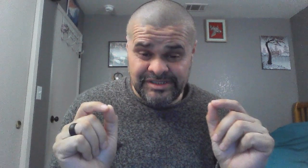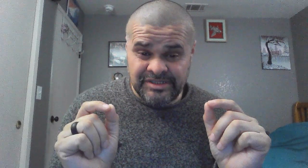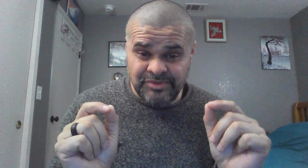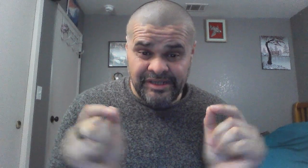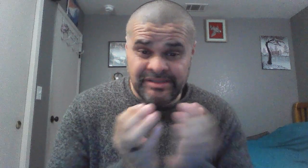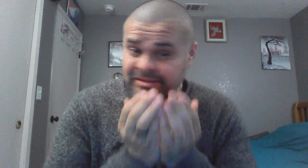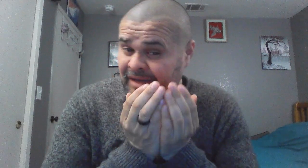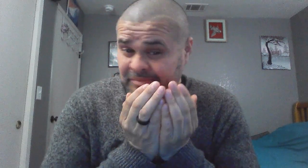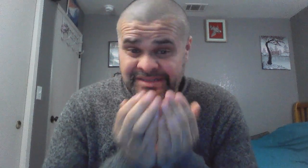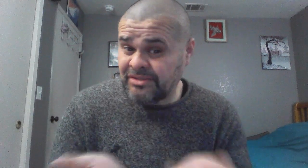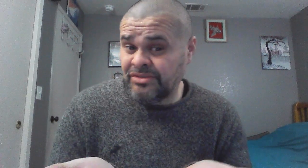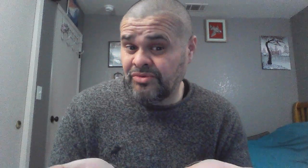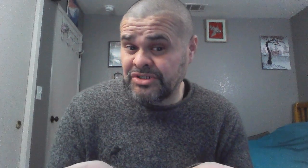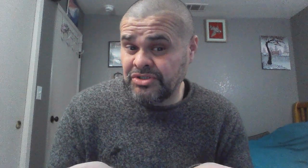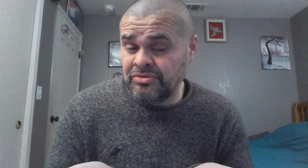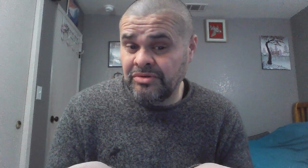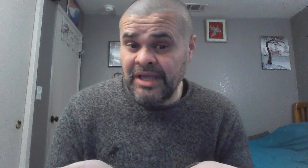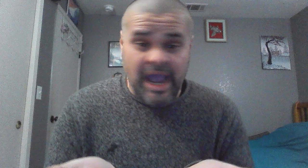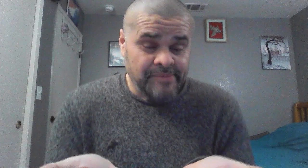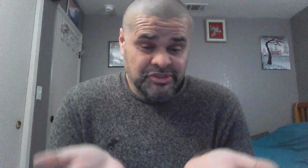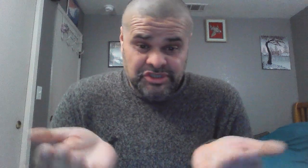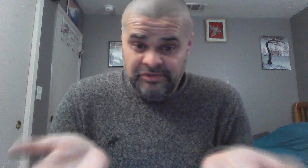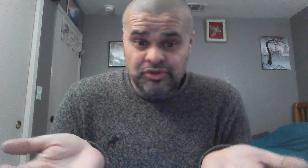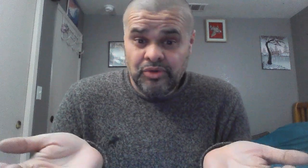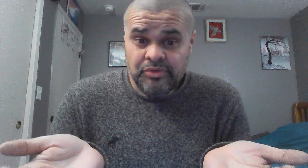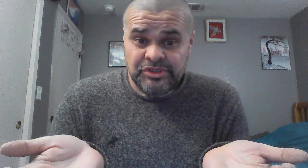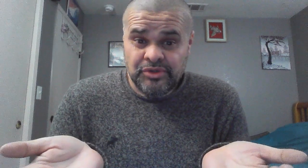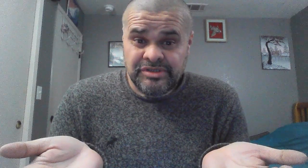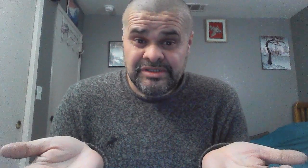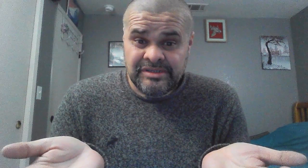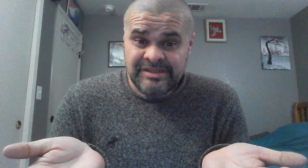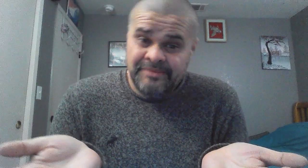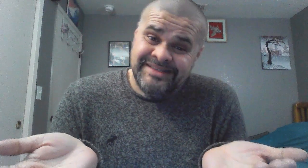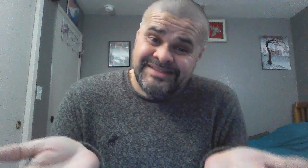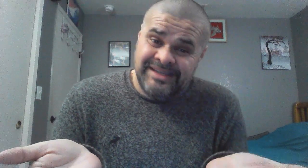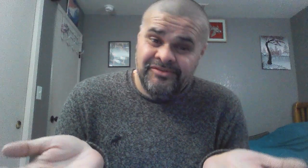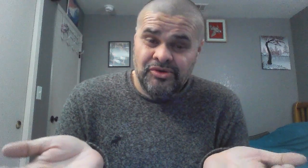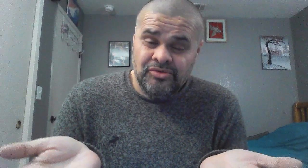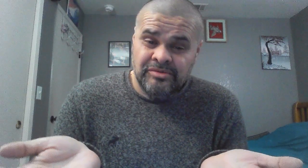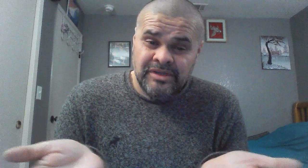resources, right? I'm not telling you what to do. I'm just giving you a resource that may save you